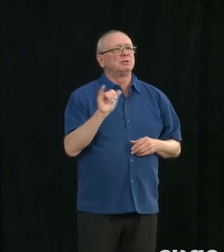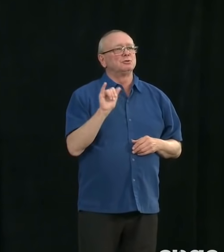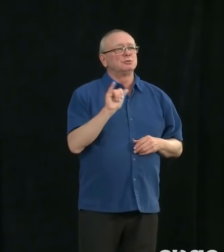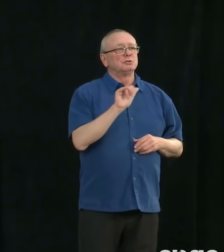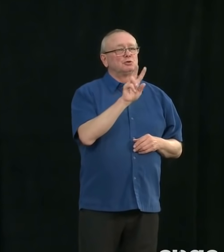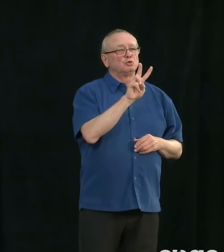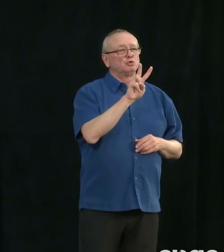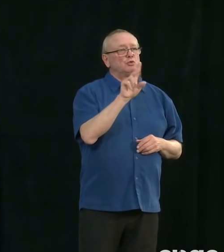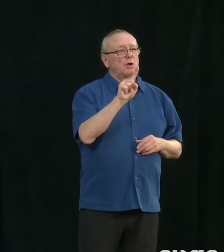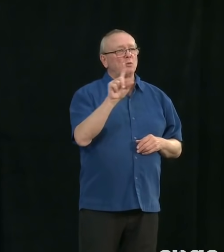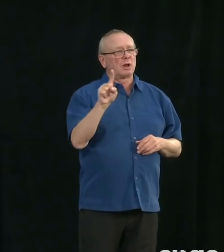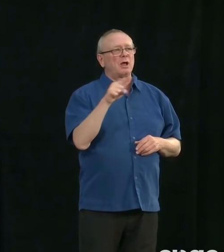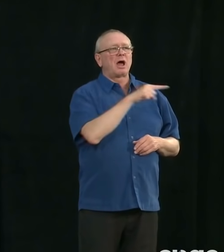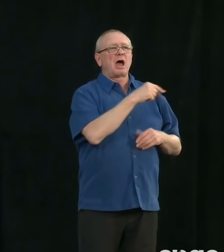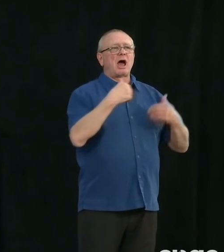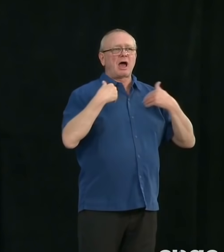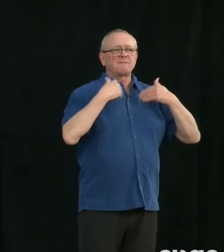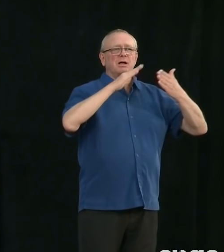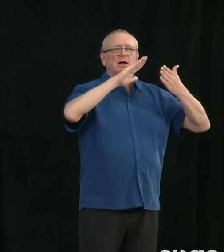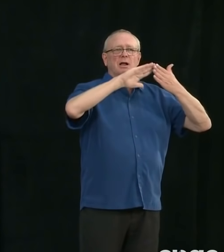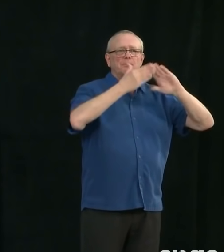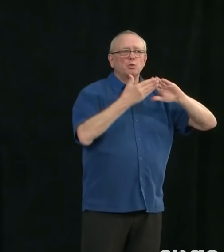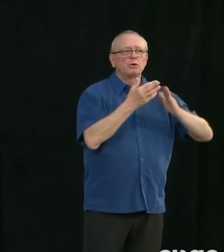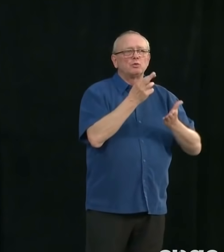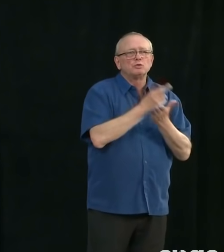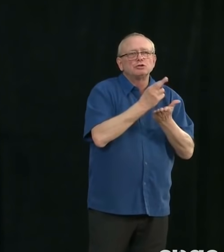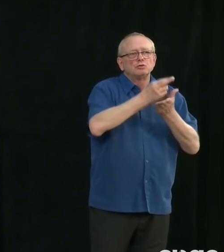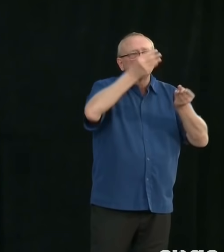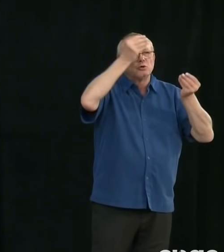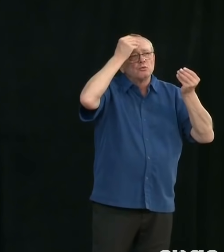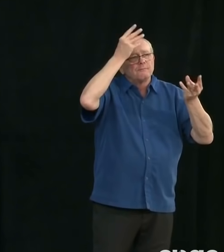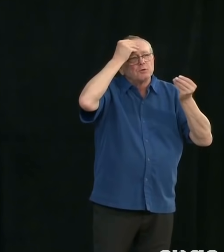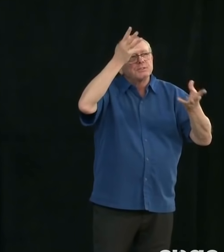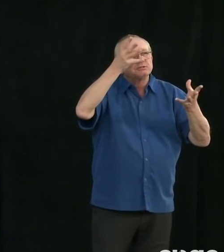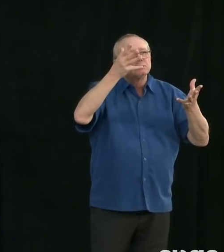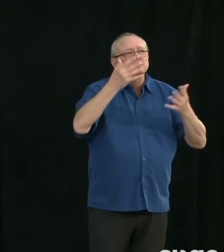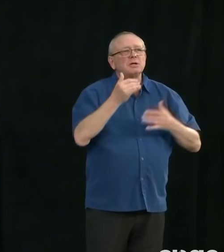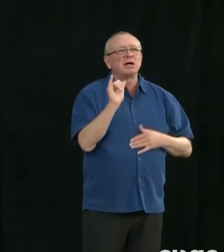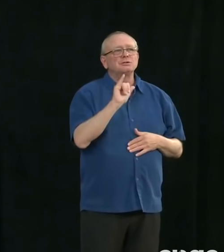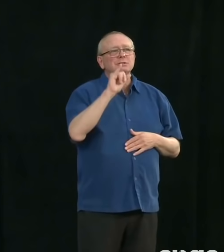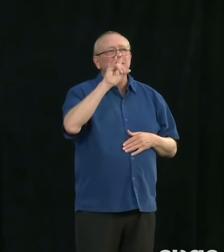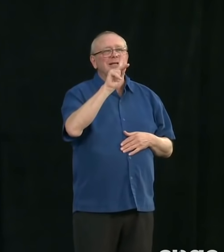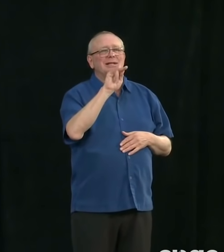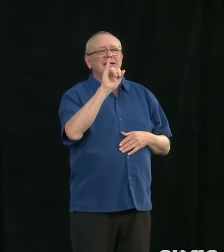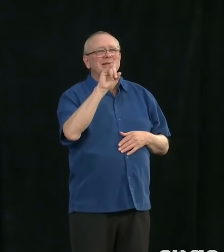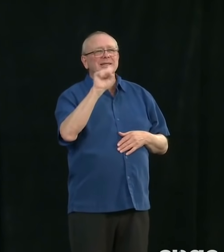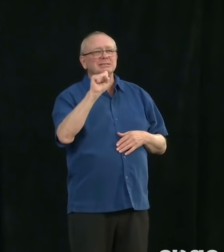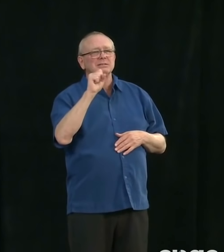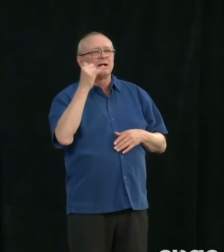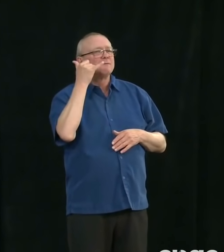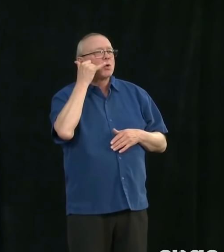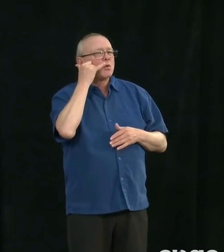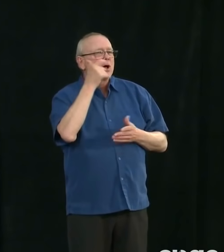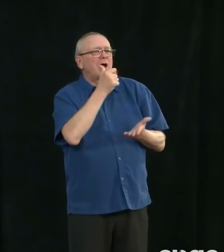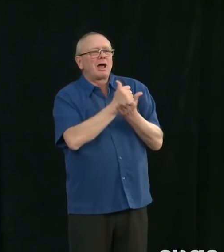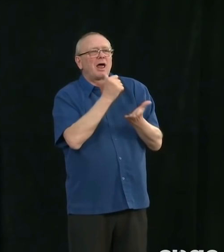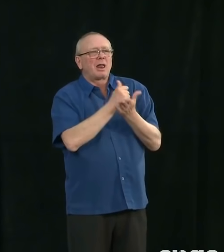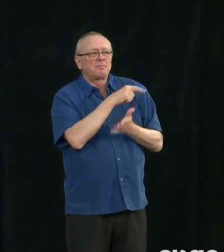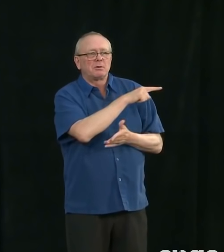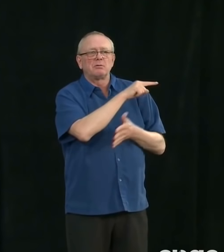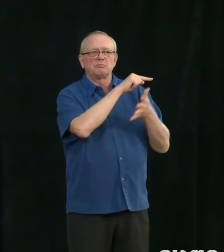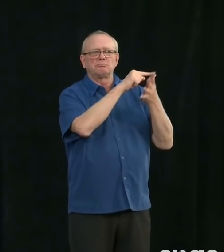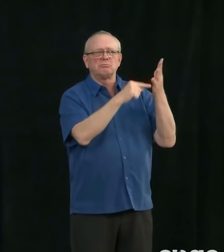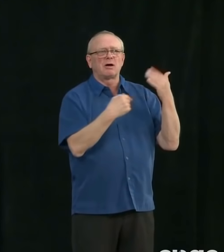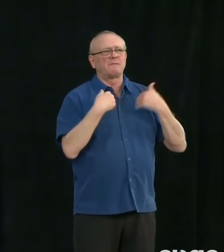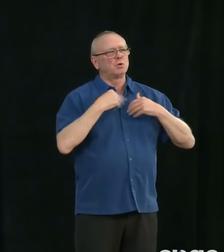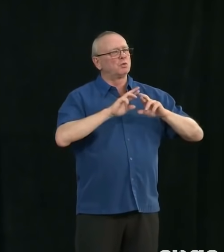Phone. This pandemic and the measures we have had to take to contain it have affected us all. It is normal